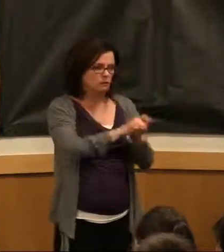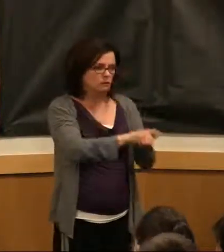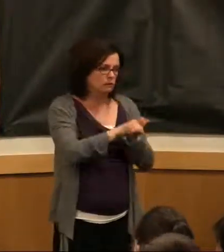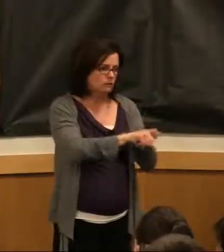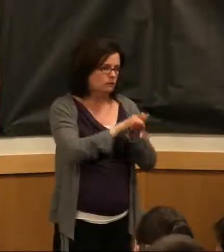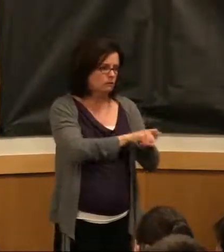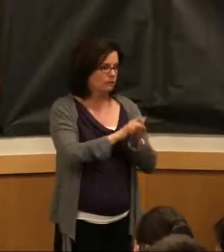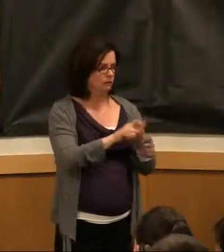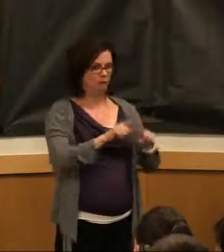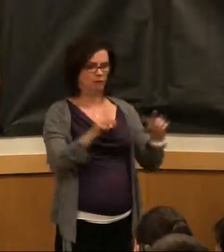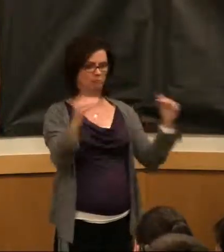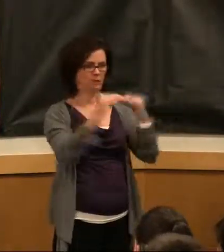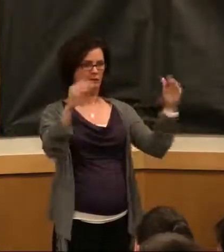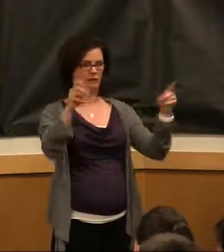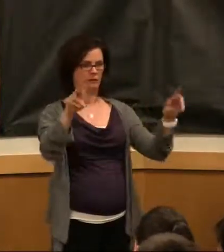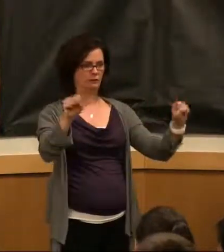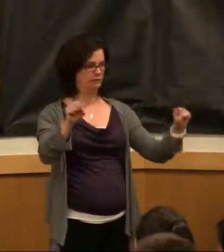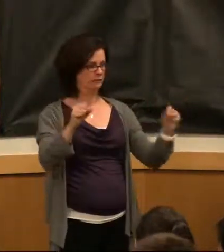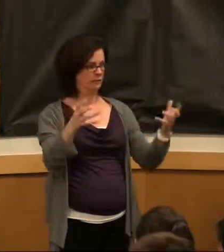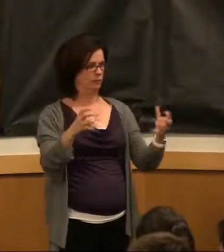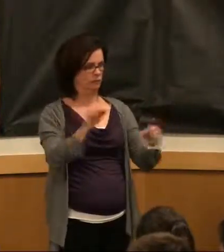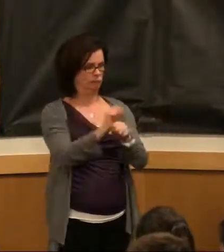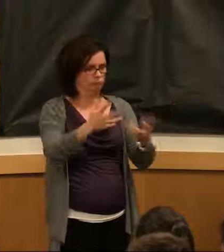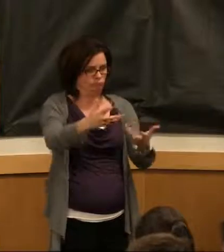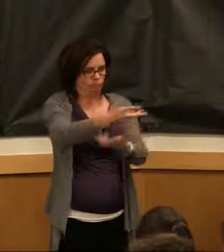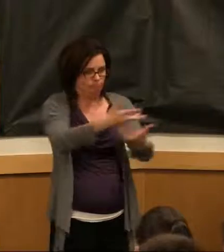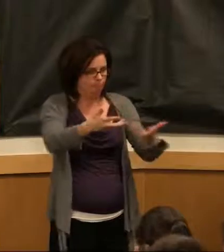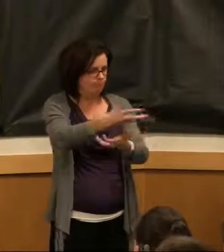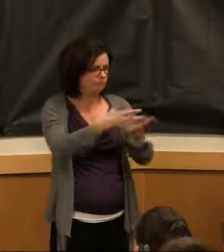is their peers. They want their peers to be with them.